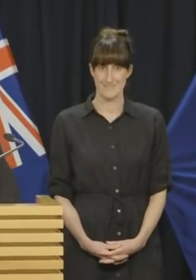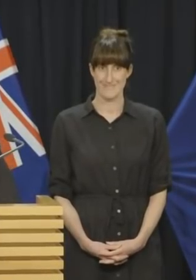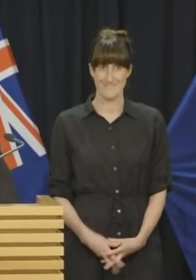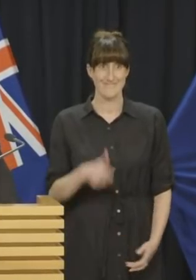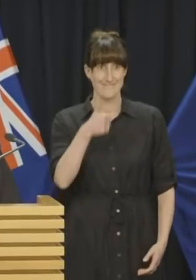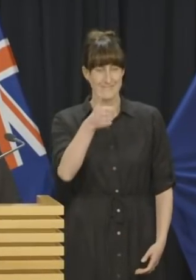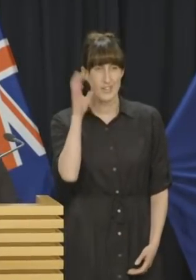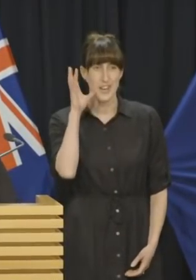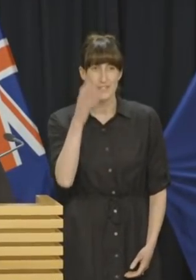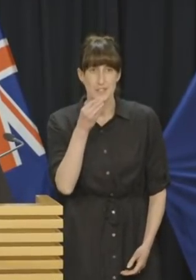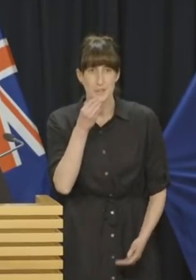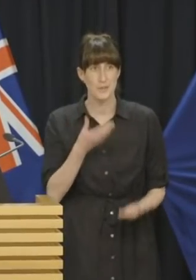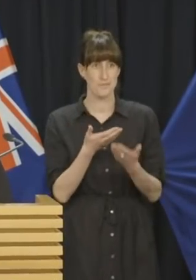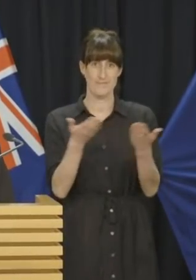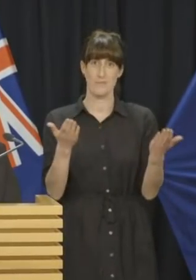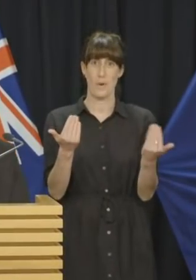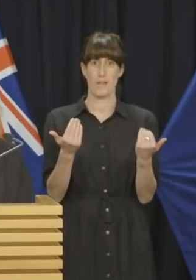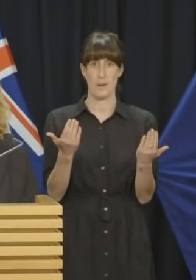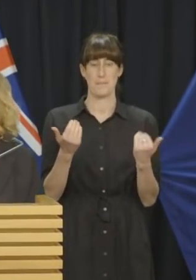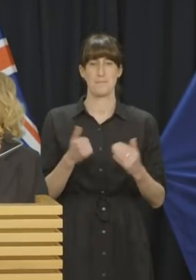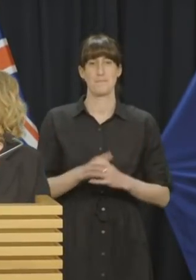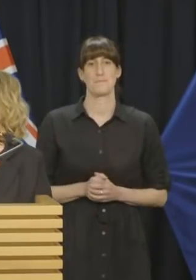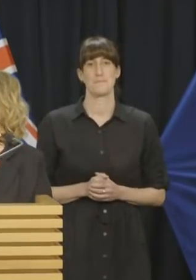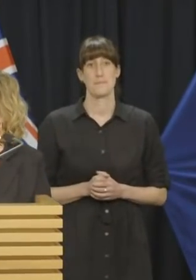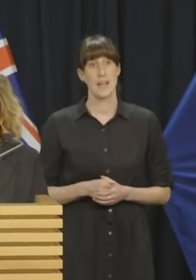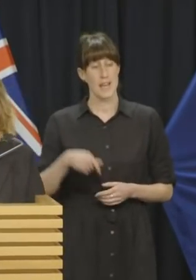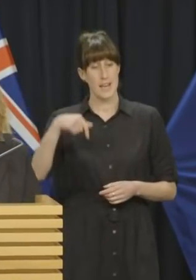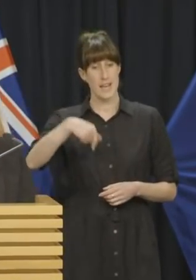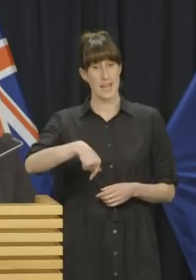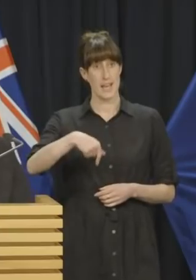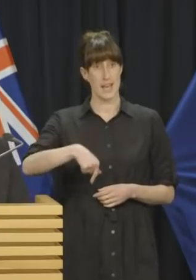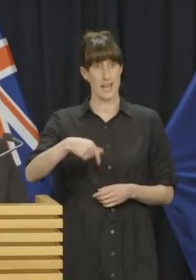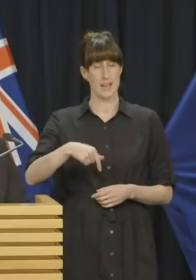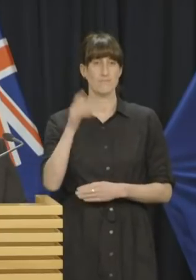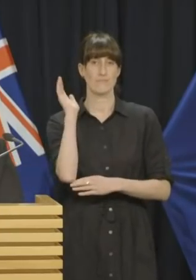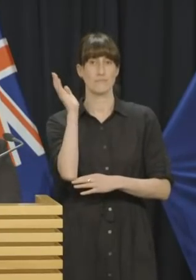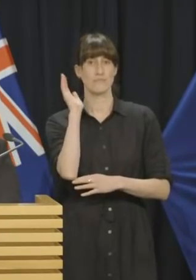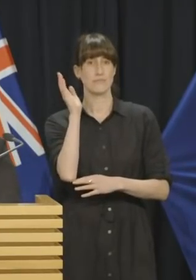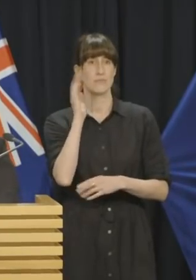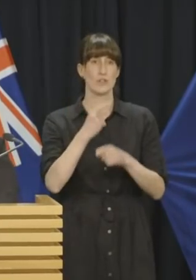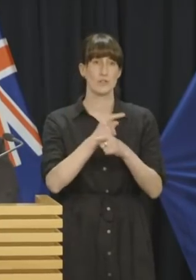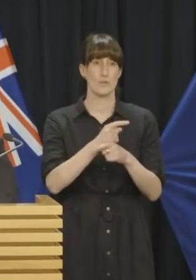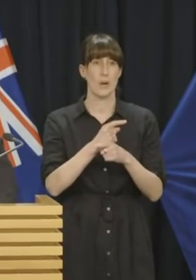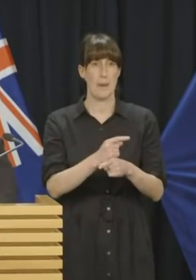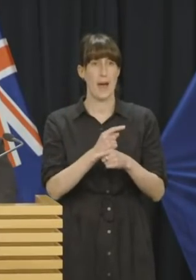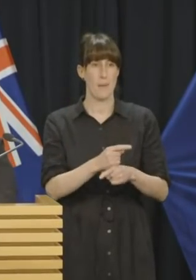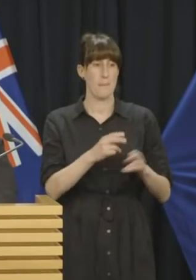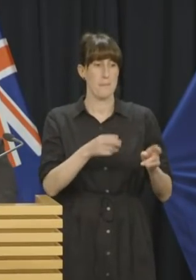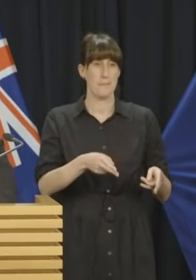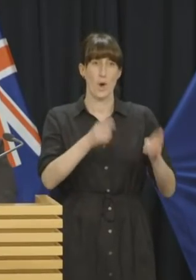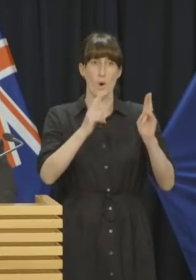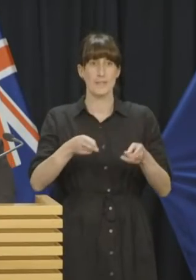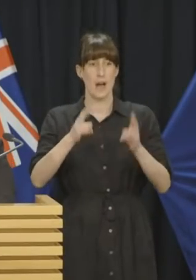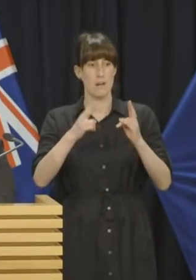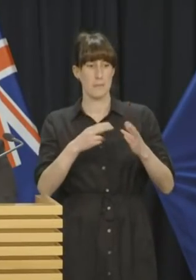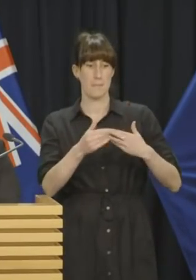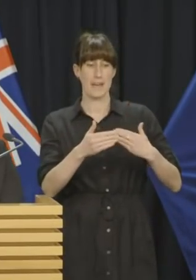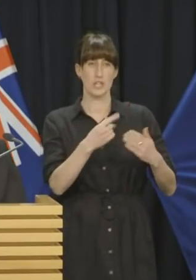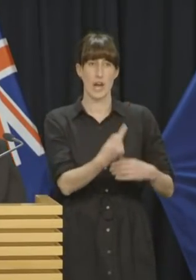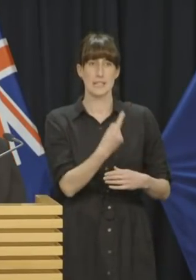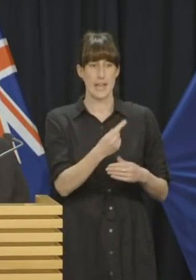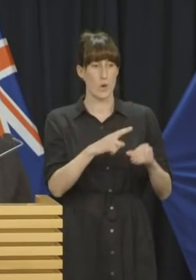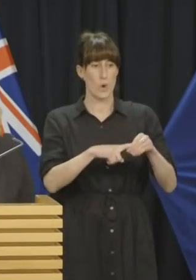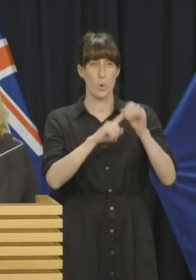Well, good afternoon and welcome everybody. We're here to give you the weekly update on managed isolation and quarantine